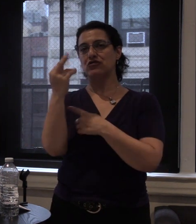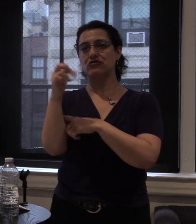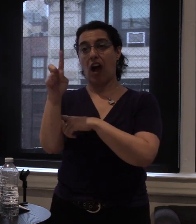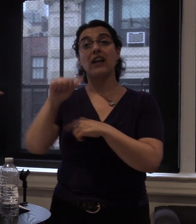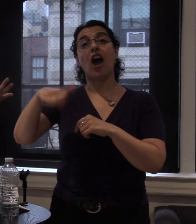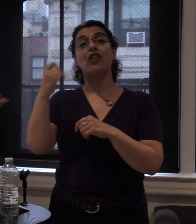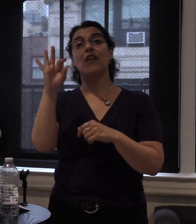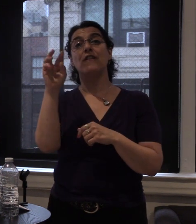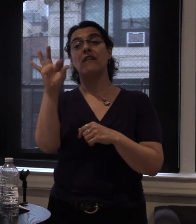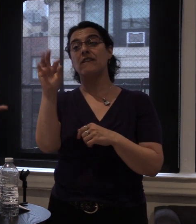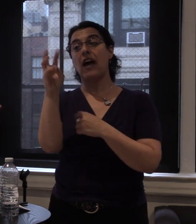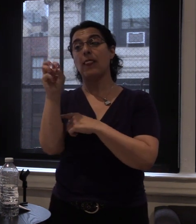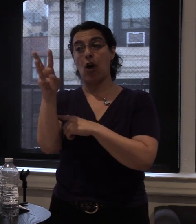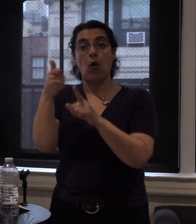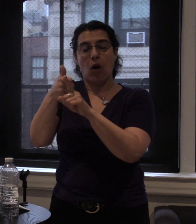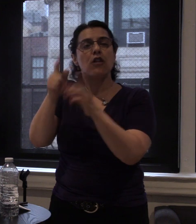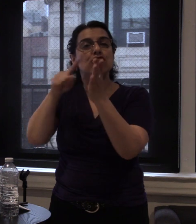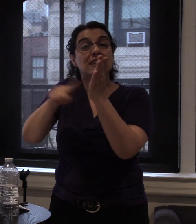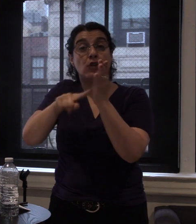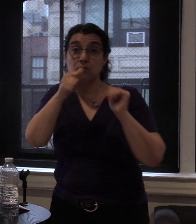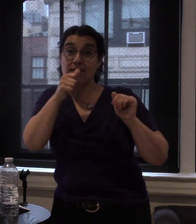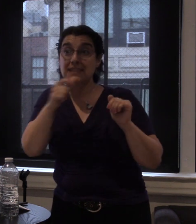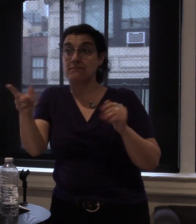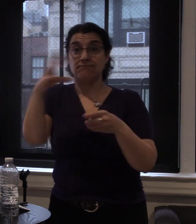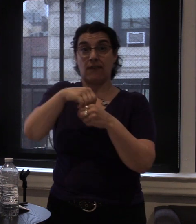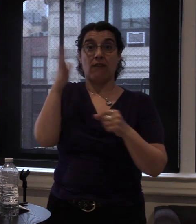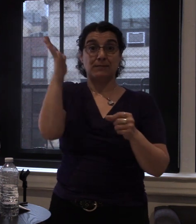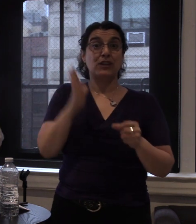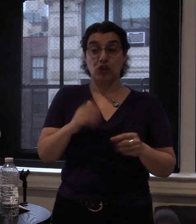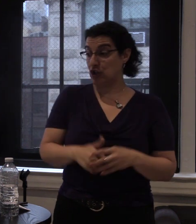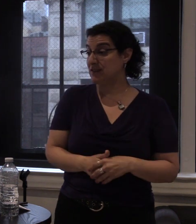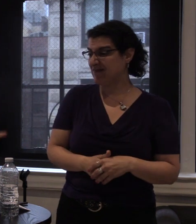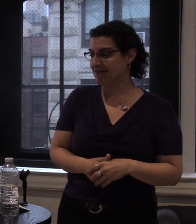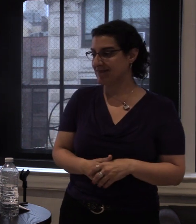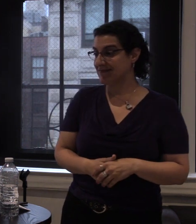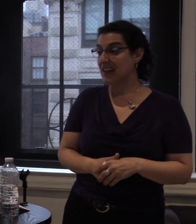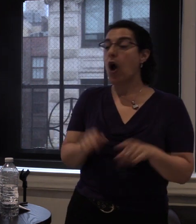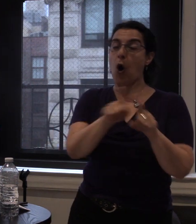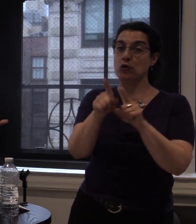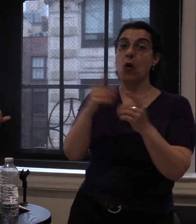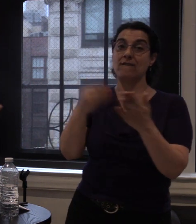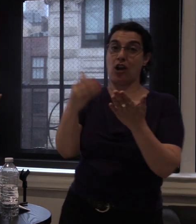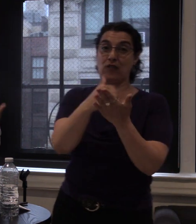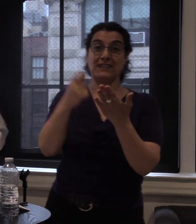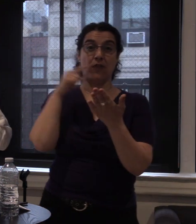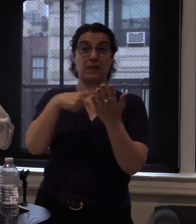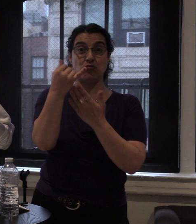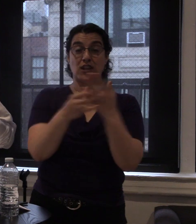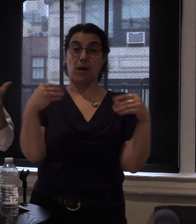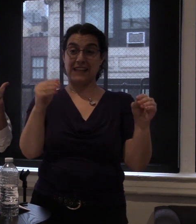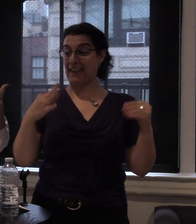fellow who researched on privacy, to be one of the speakers. And I'm fundraising for this project, and I'm